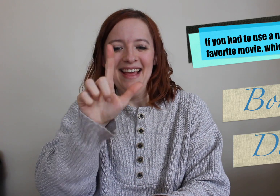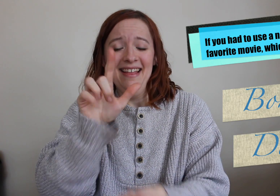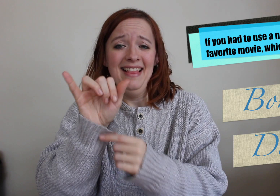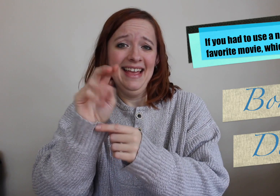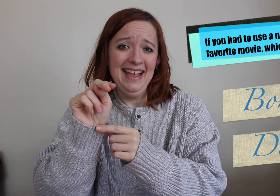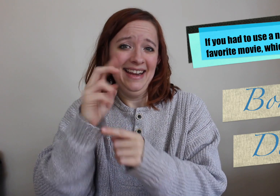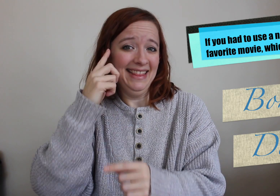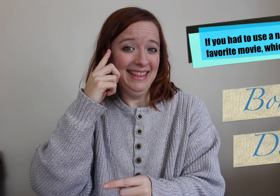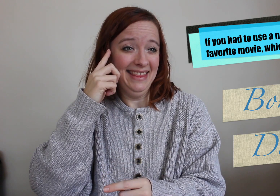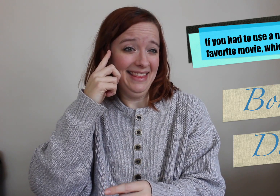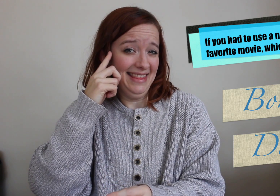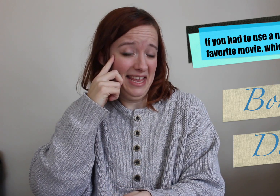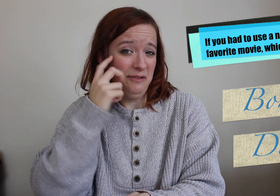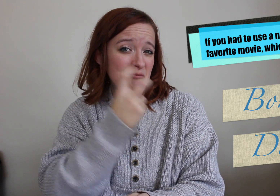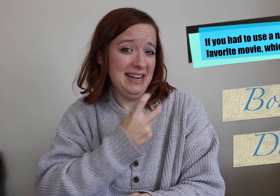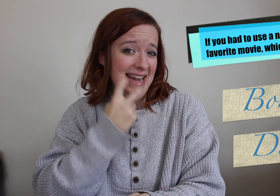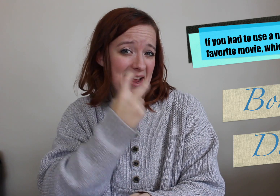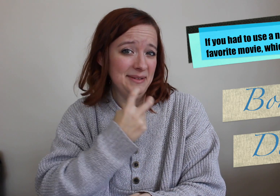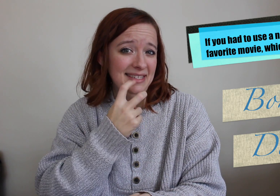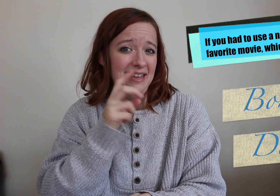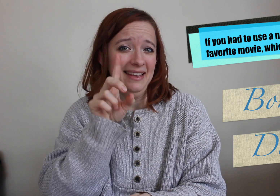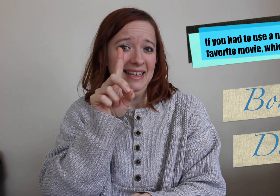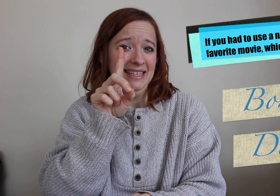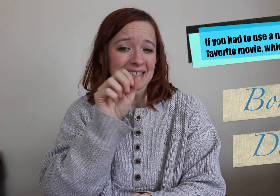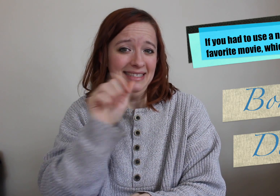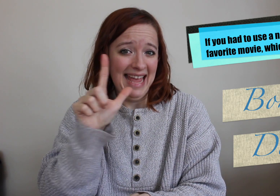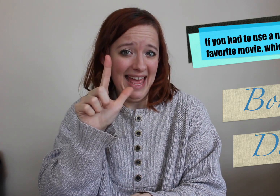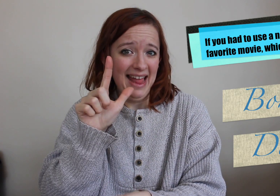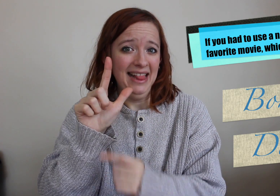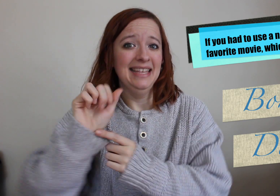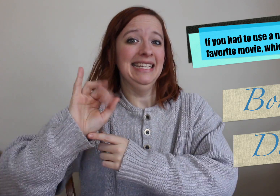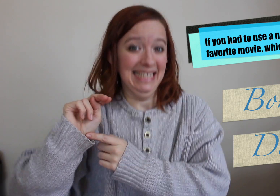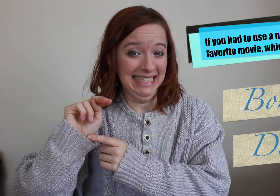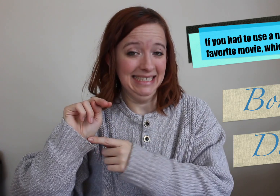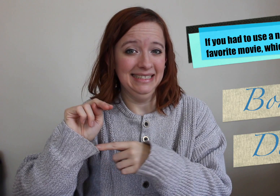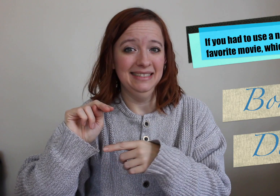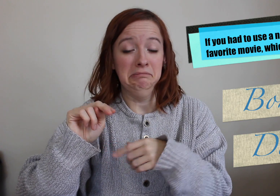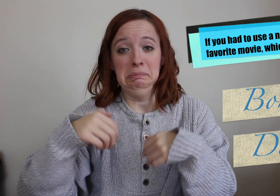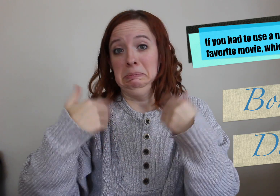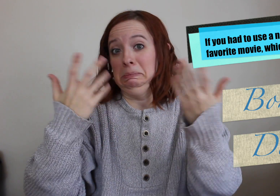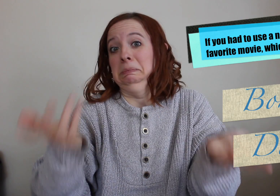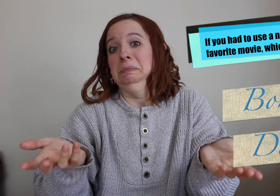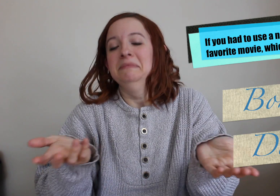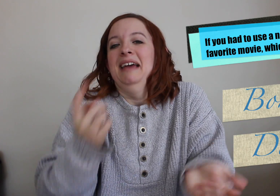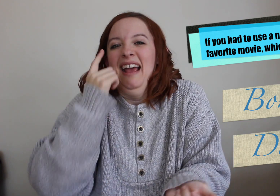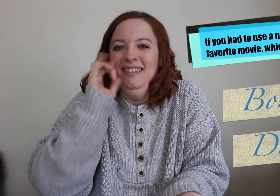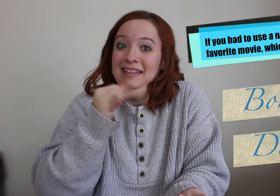that was Dallin. I think it's pronounced Dallin. I don't know,